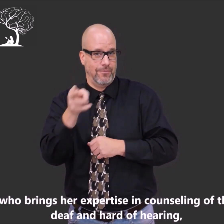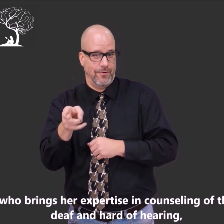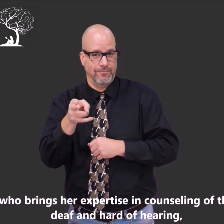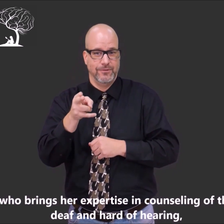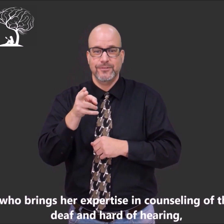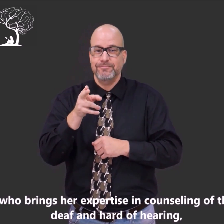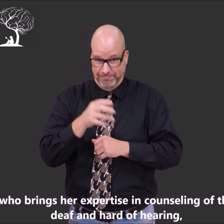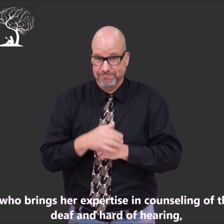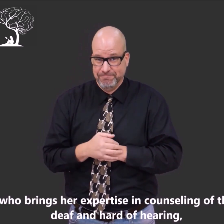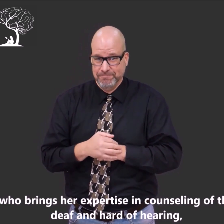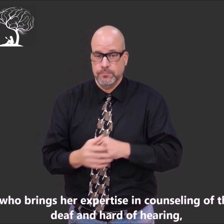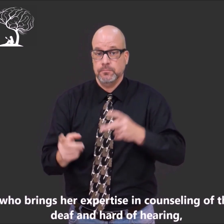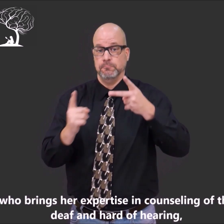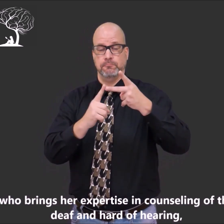deaf and hard of hearing,